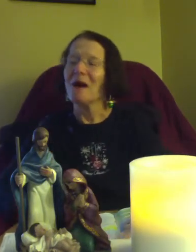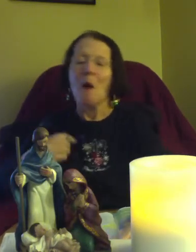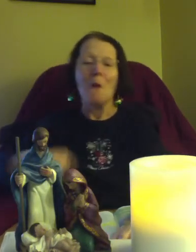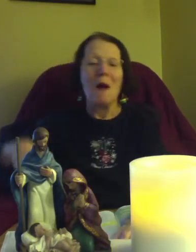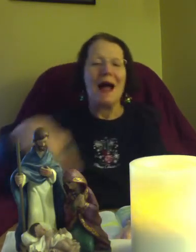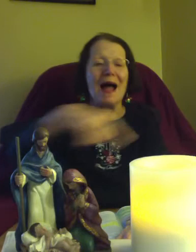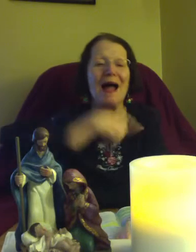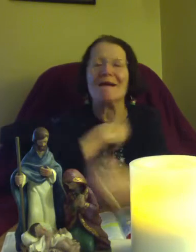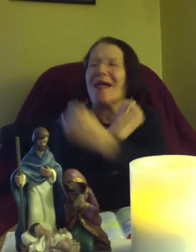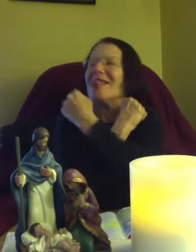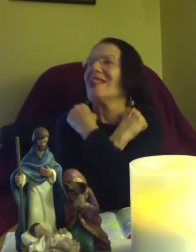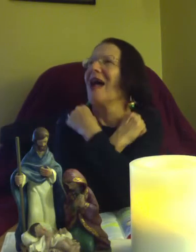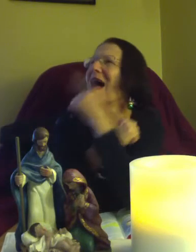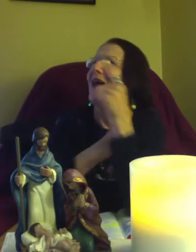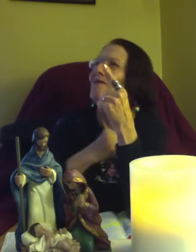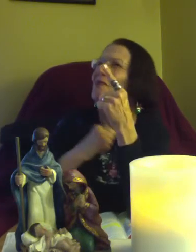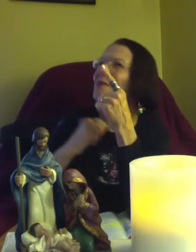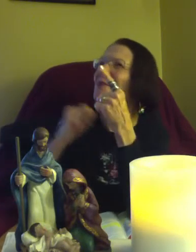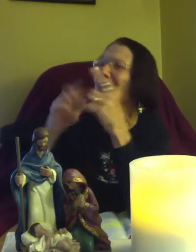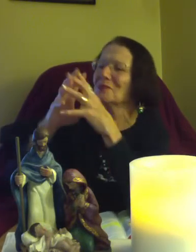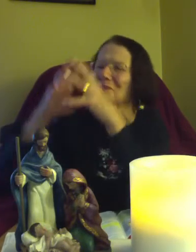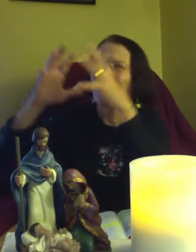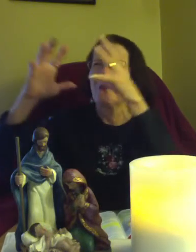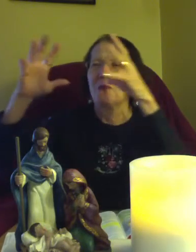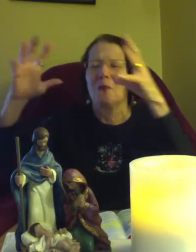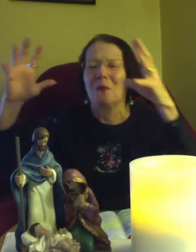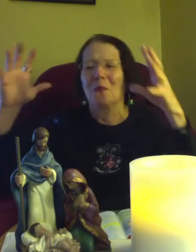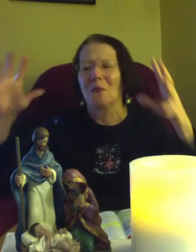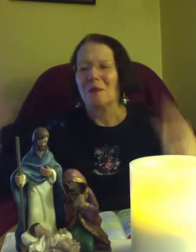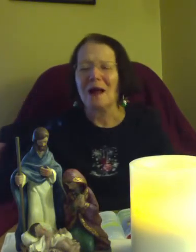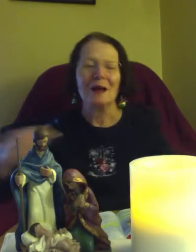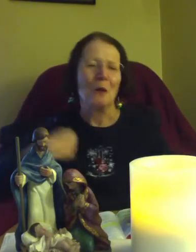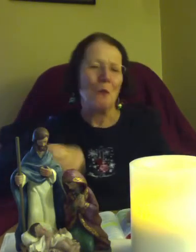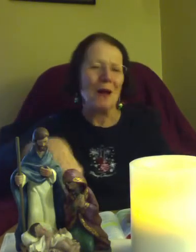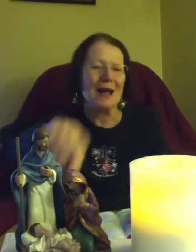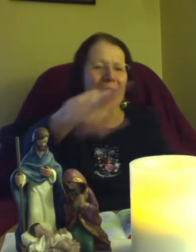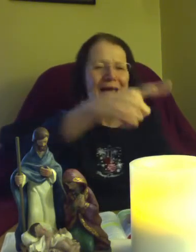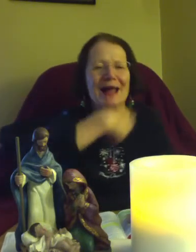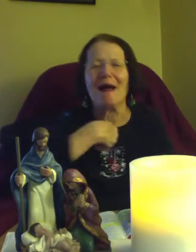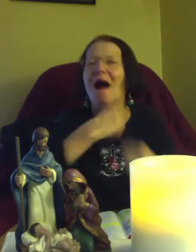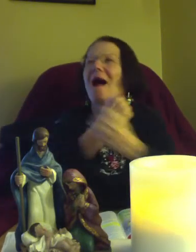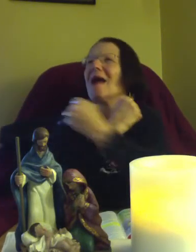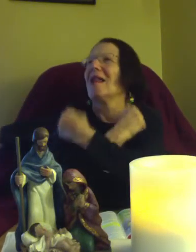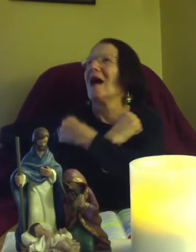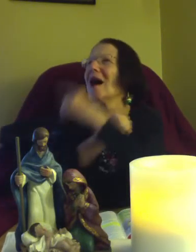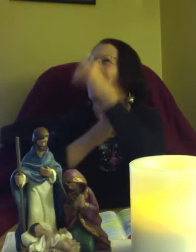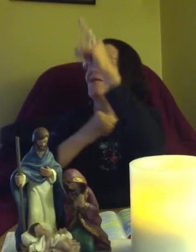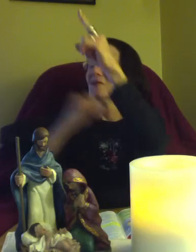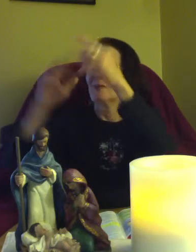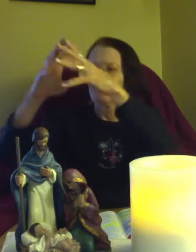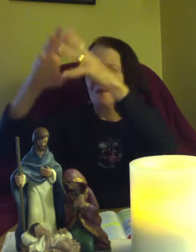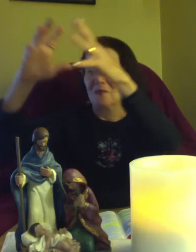My dad, I don't. My dad, I am going